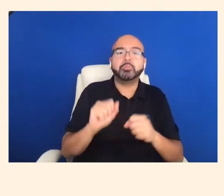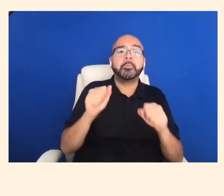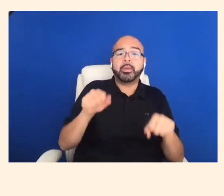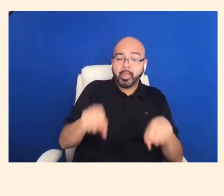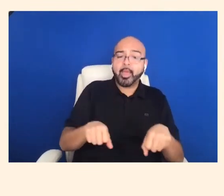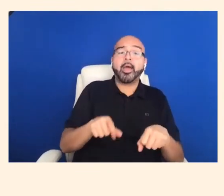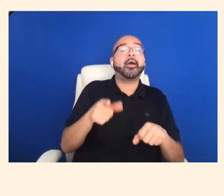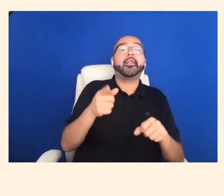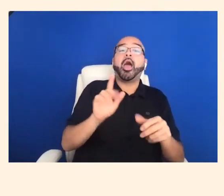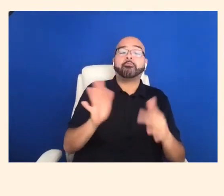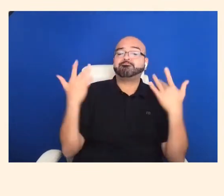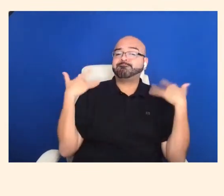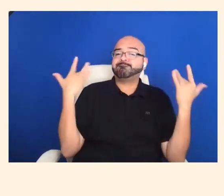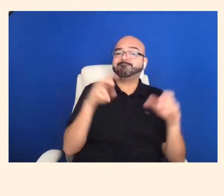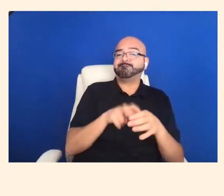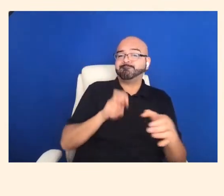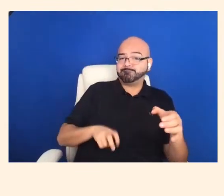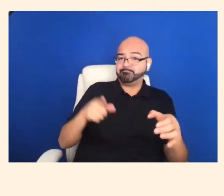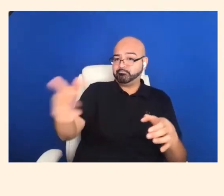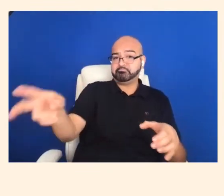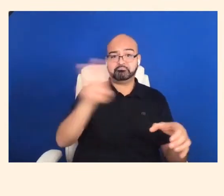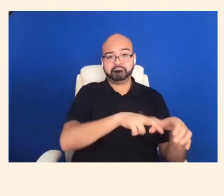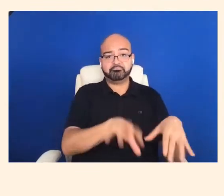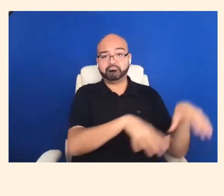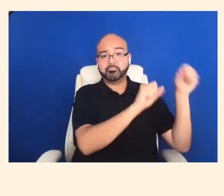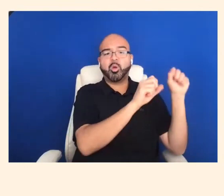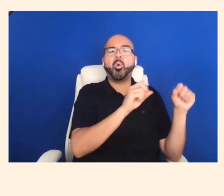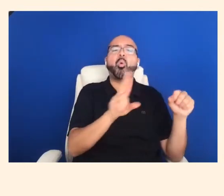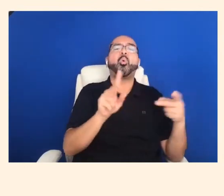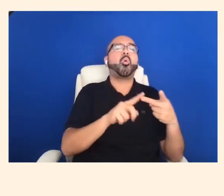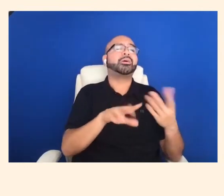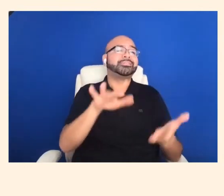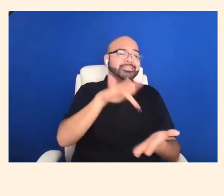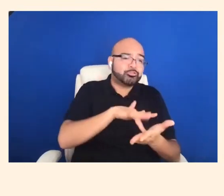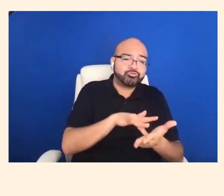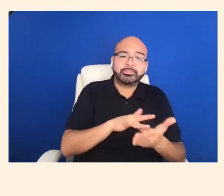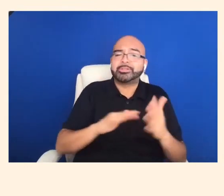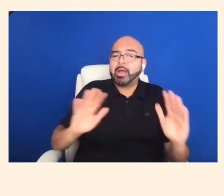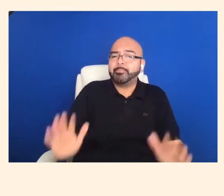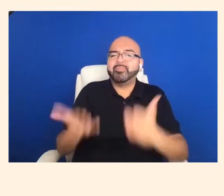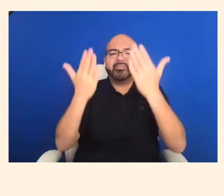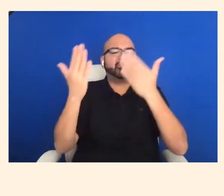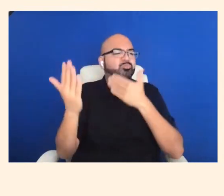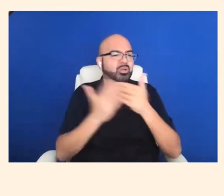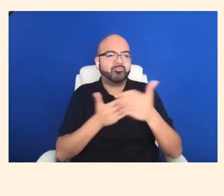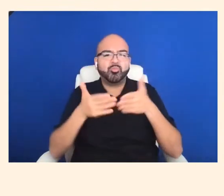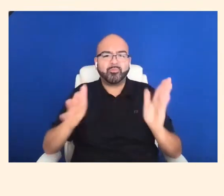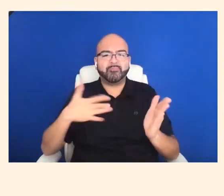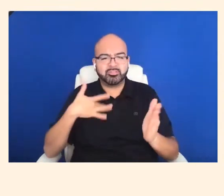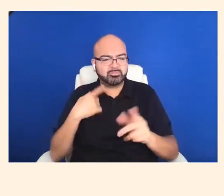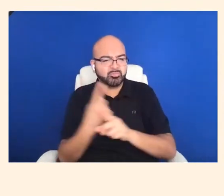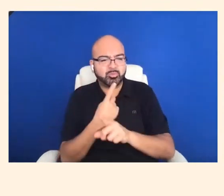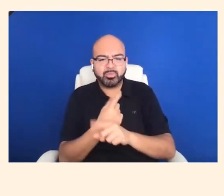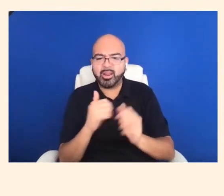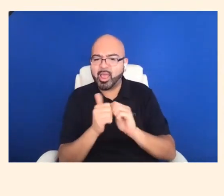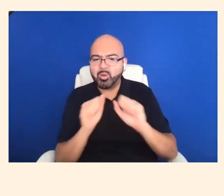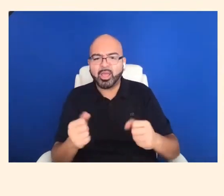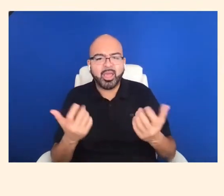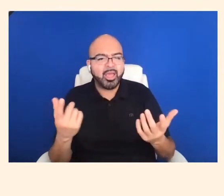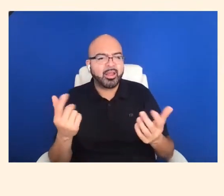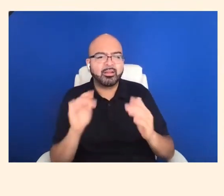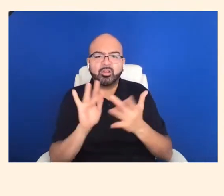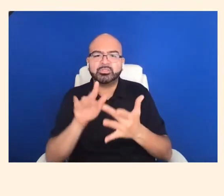that work, or centering or uplifting in whatever way feels appropriate? Well, listen, I just